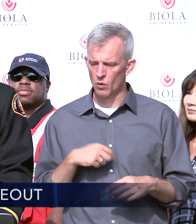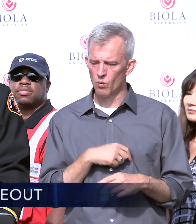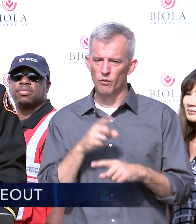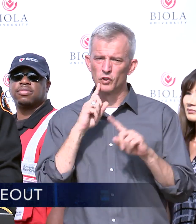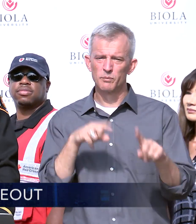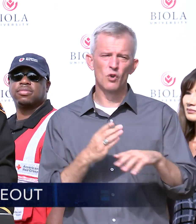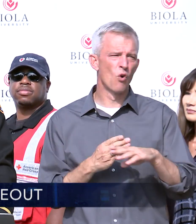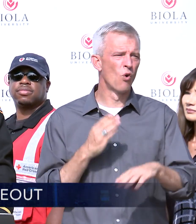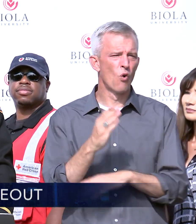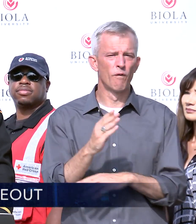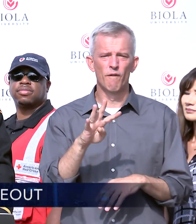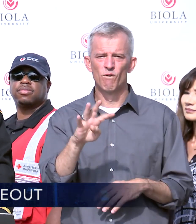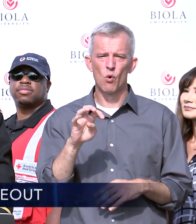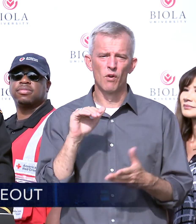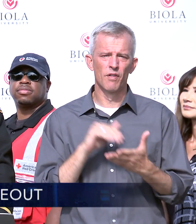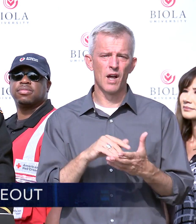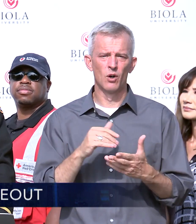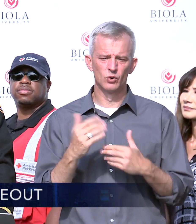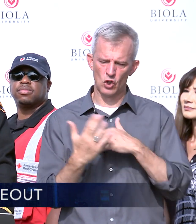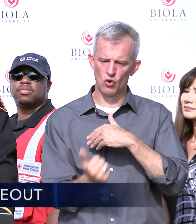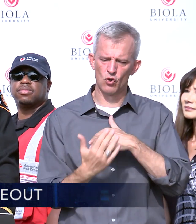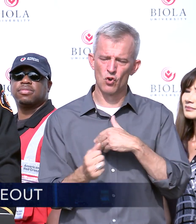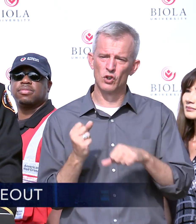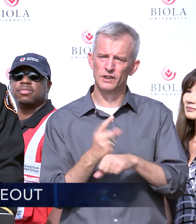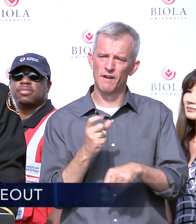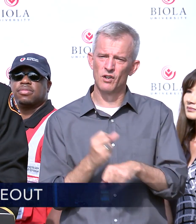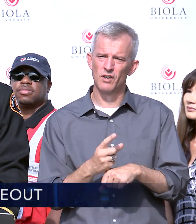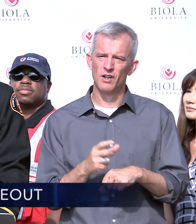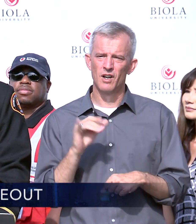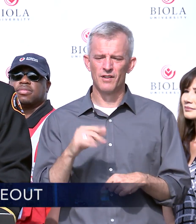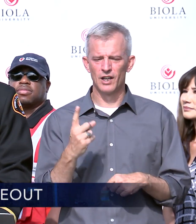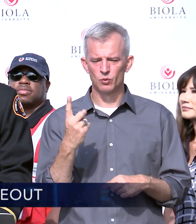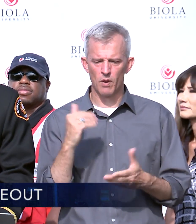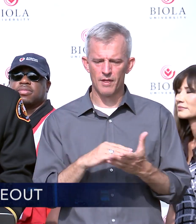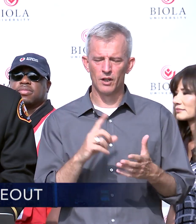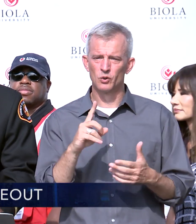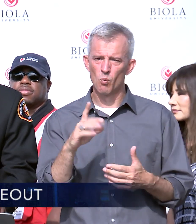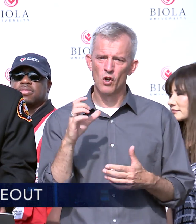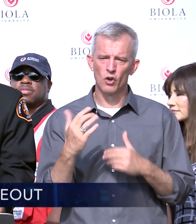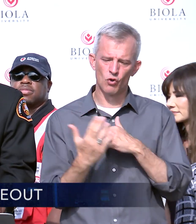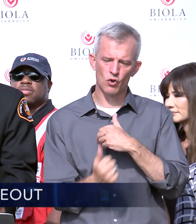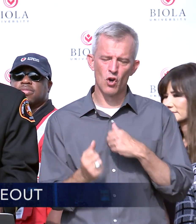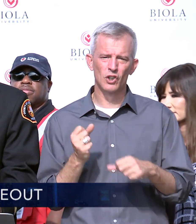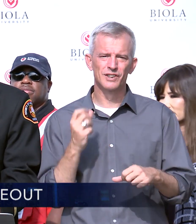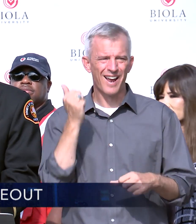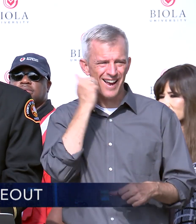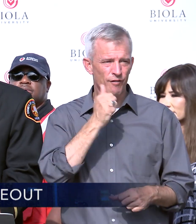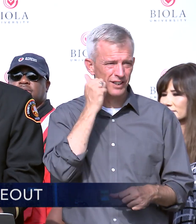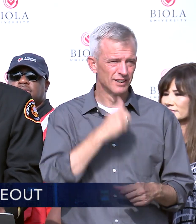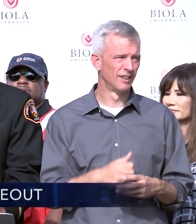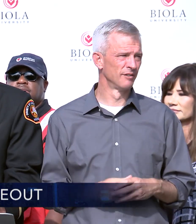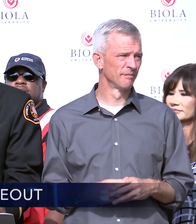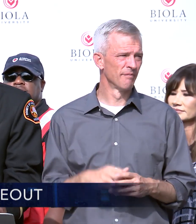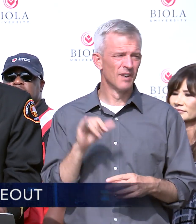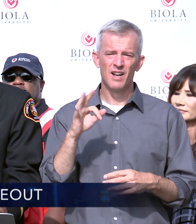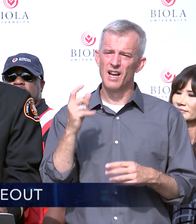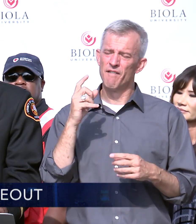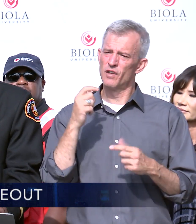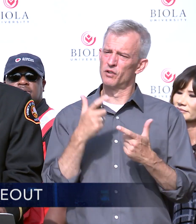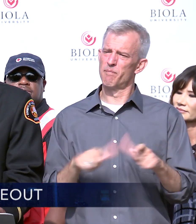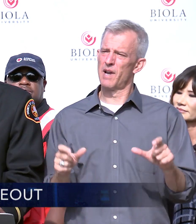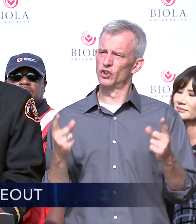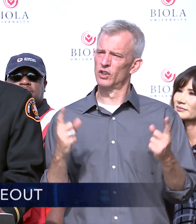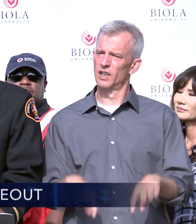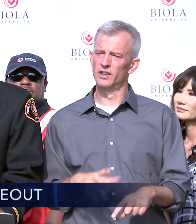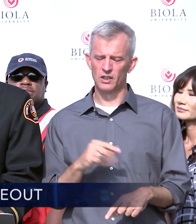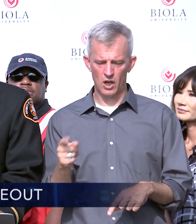over 400,000 calls a year, which equates to over 1,100 calls a day. If there's a major incident and